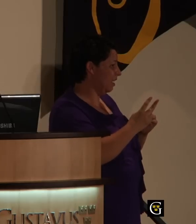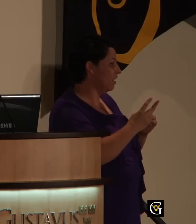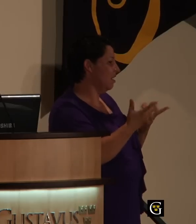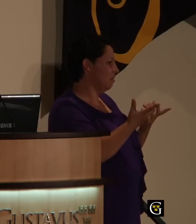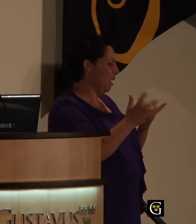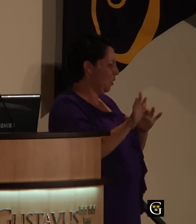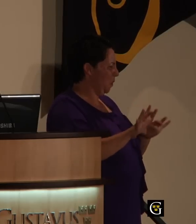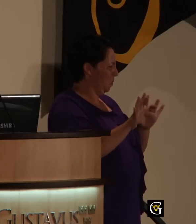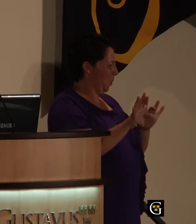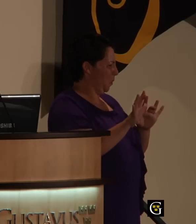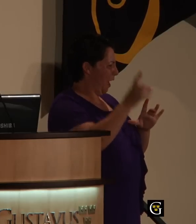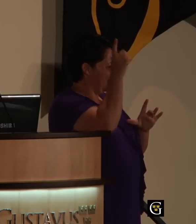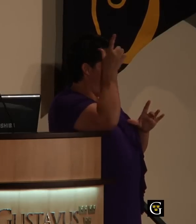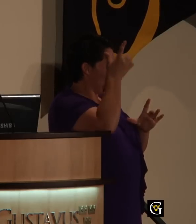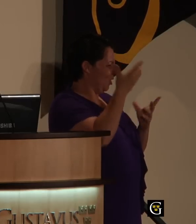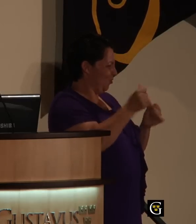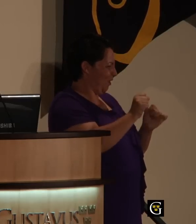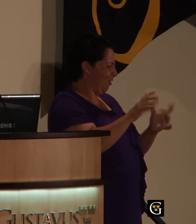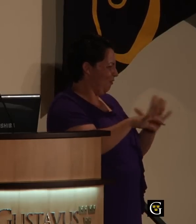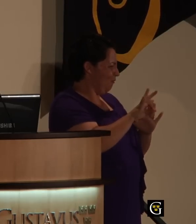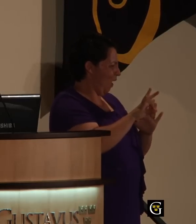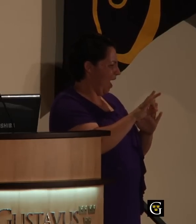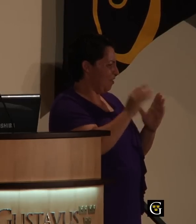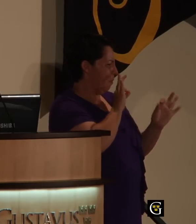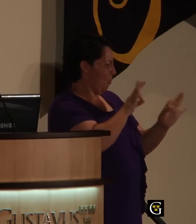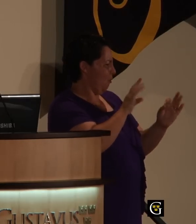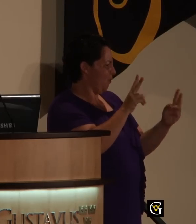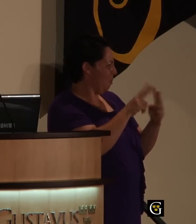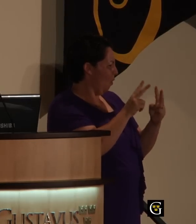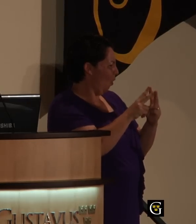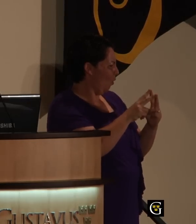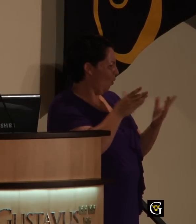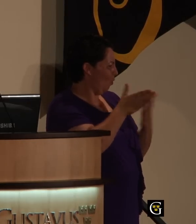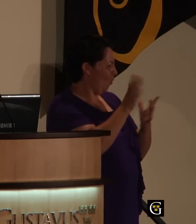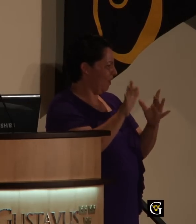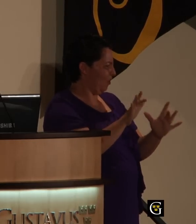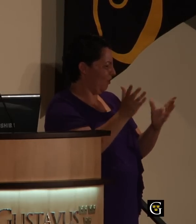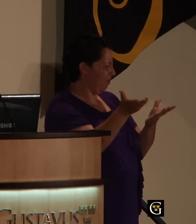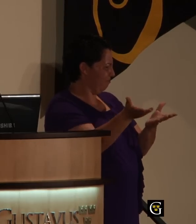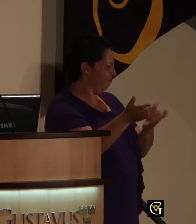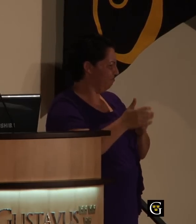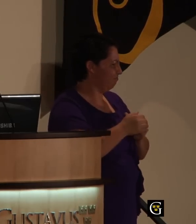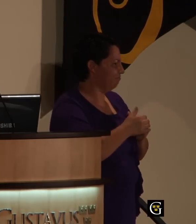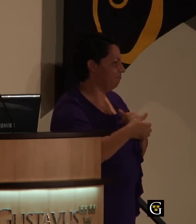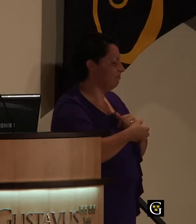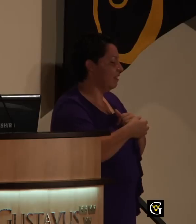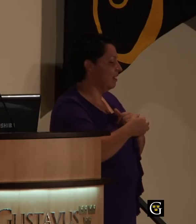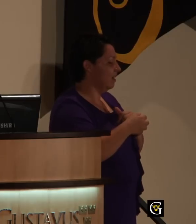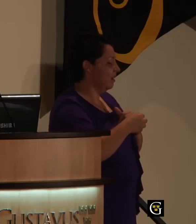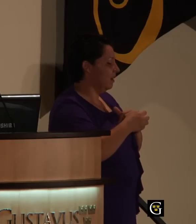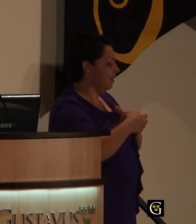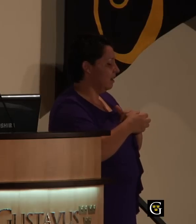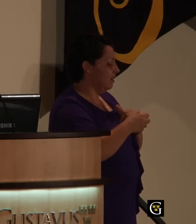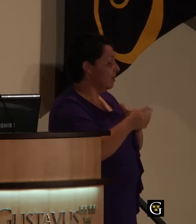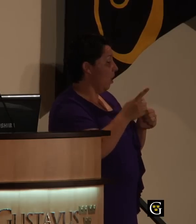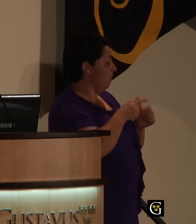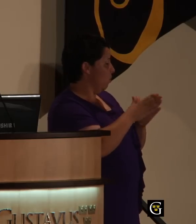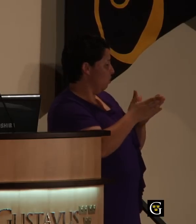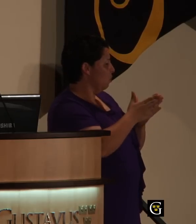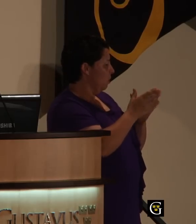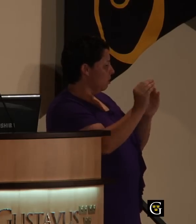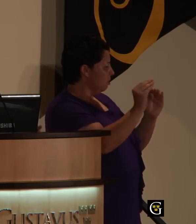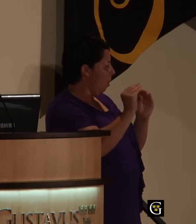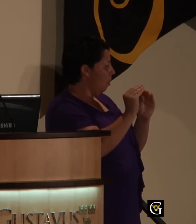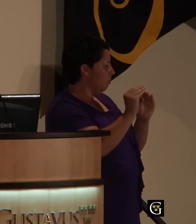online. In the second book, I upped the ante. My first book taught me and you can put a